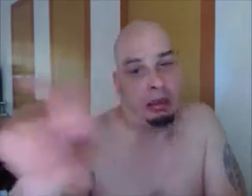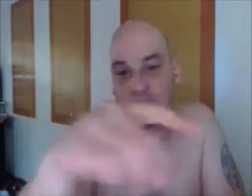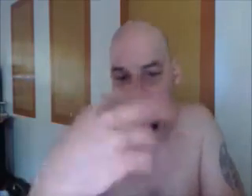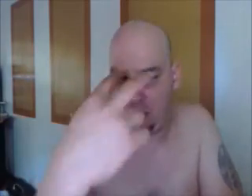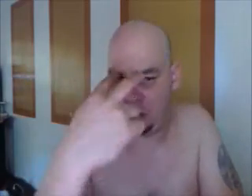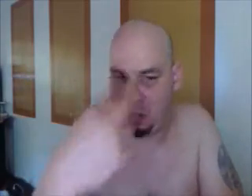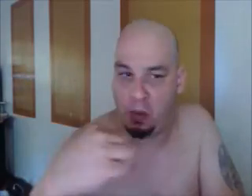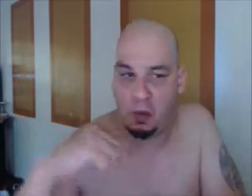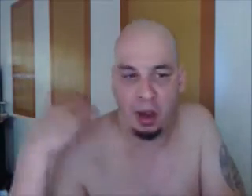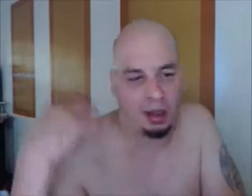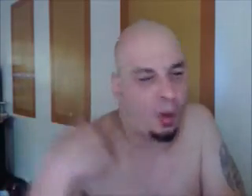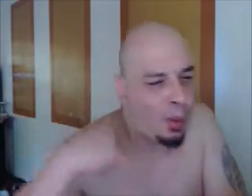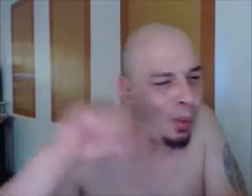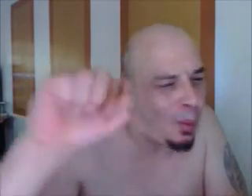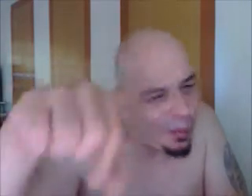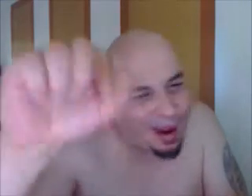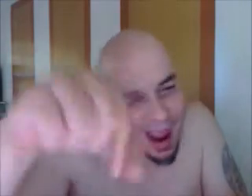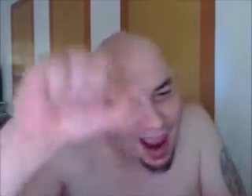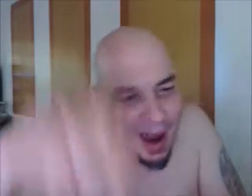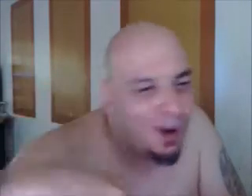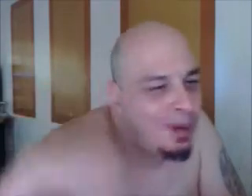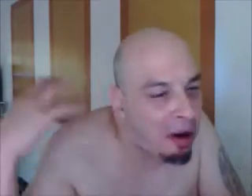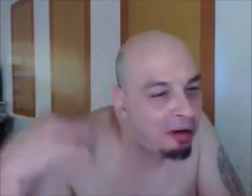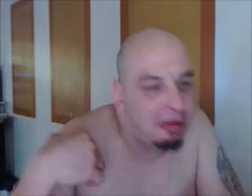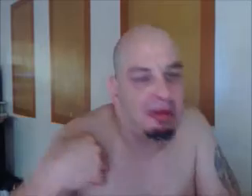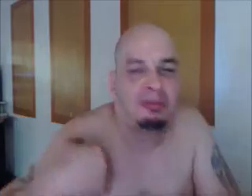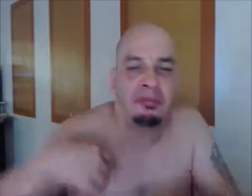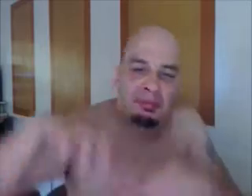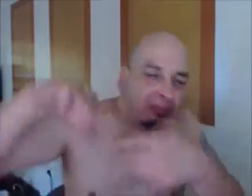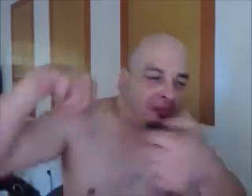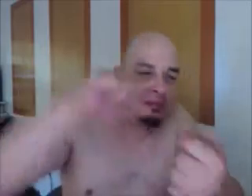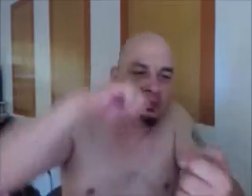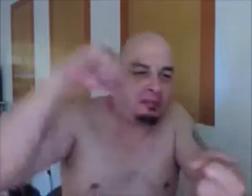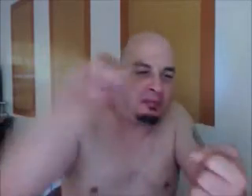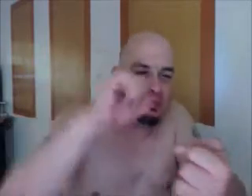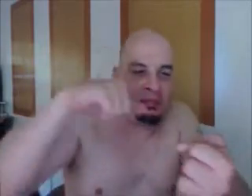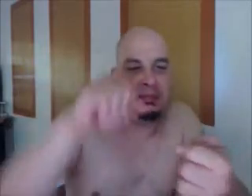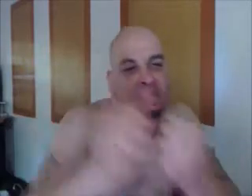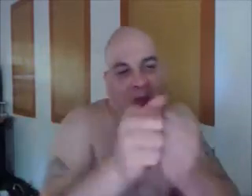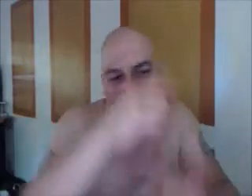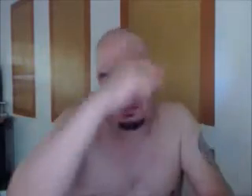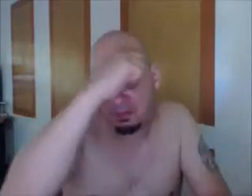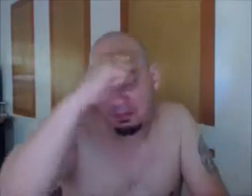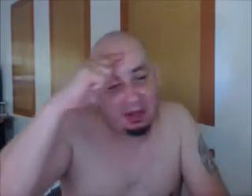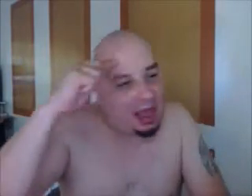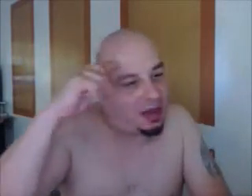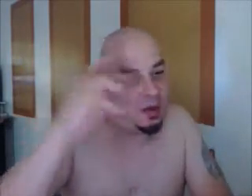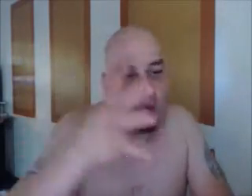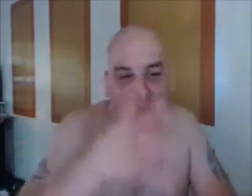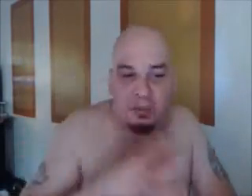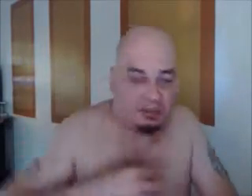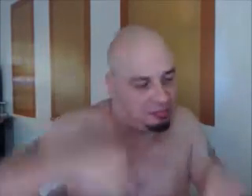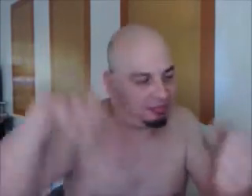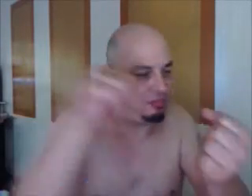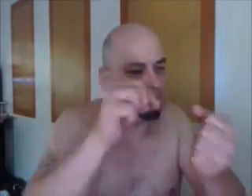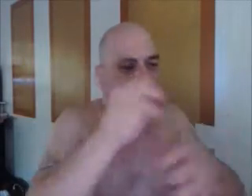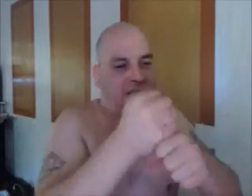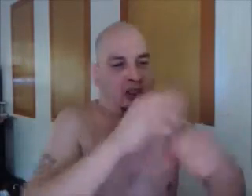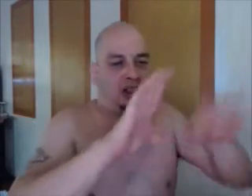first, a lot of news at this hour, so let's get from Seattle. all right, good morning to you. Good morning to you. We're making headlines this morning. The NSA leaker's revelations may not